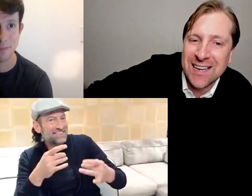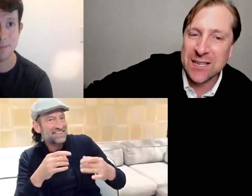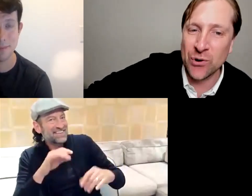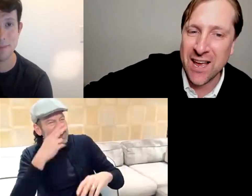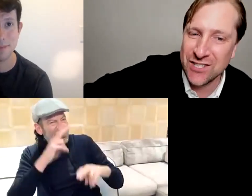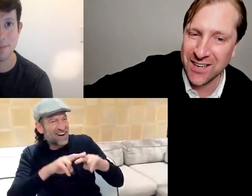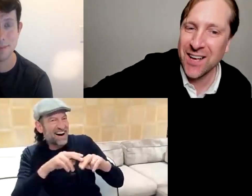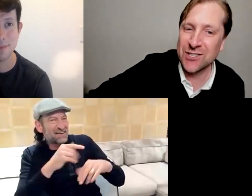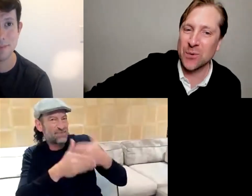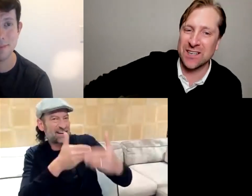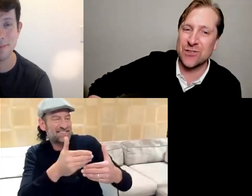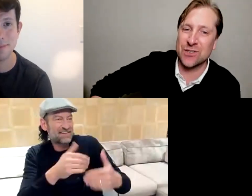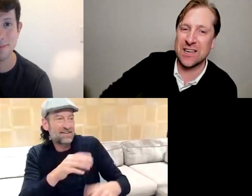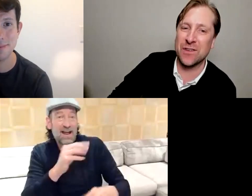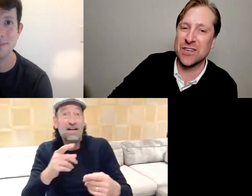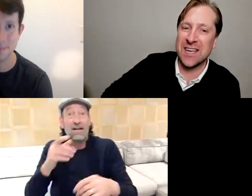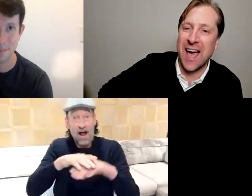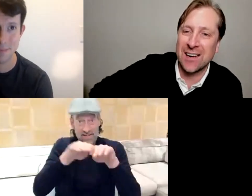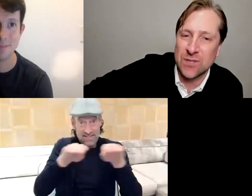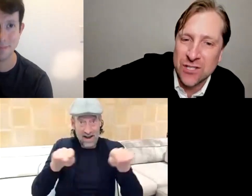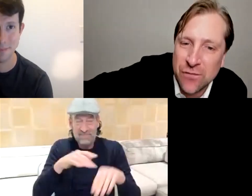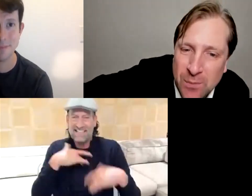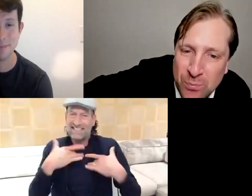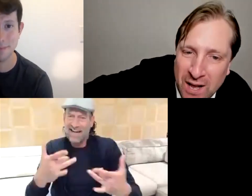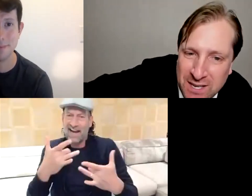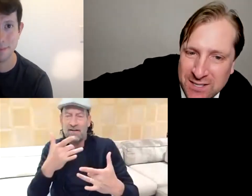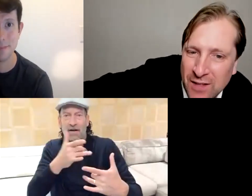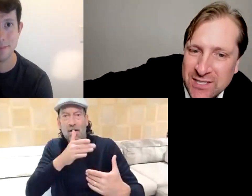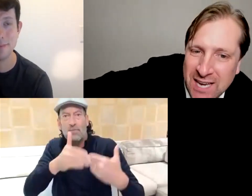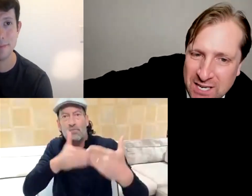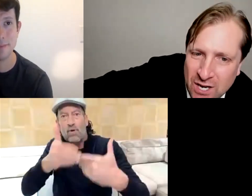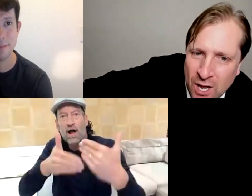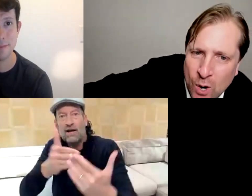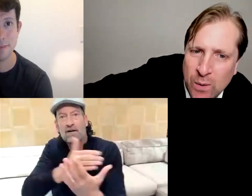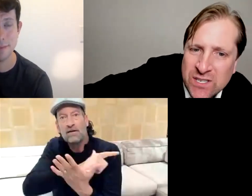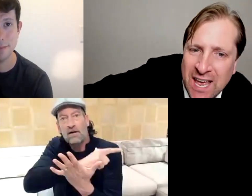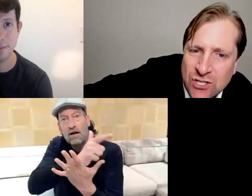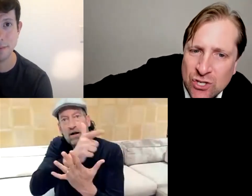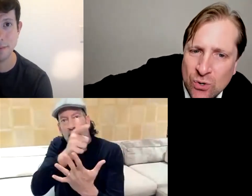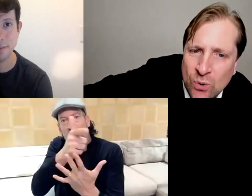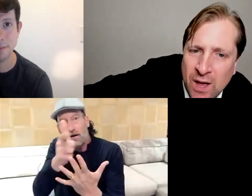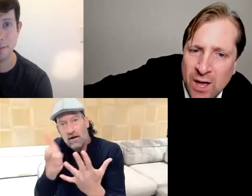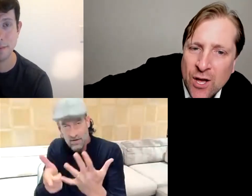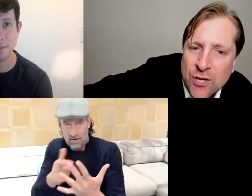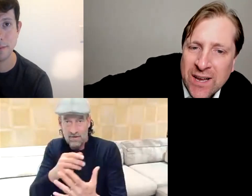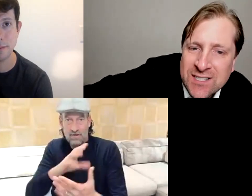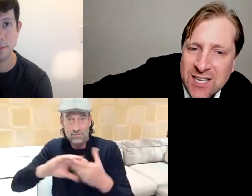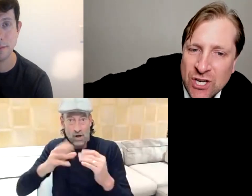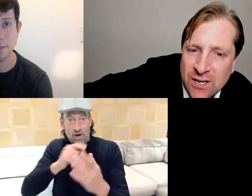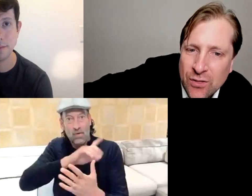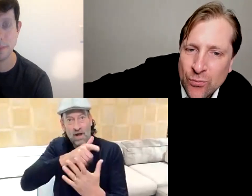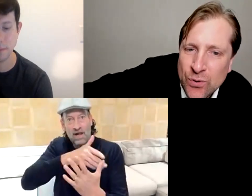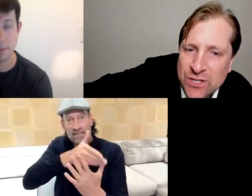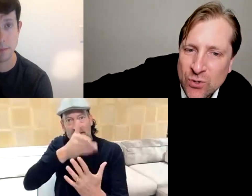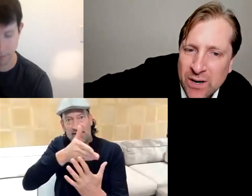that inebriation. So it was an interesting vision he had. It was such a fun process. And on the stage, we would tend to